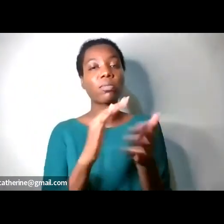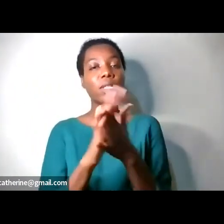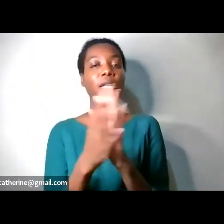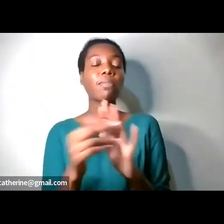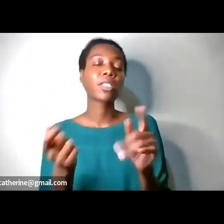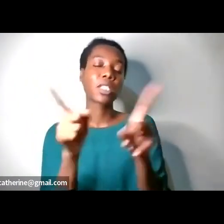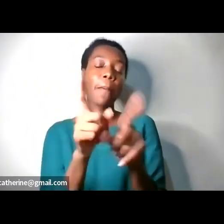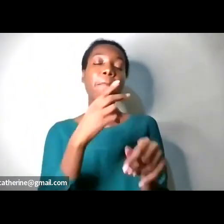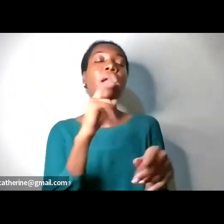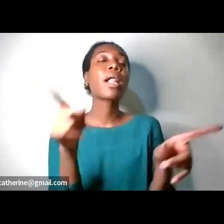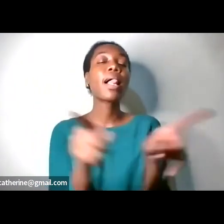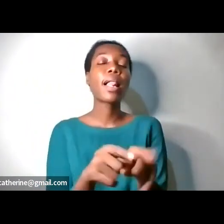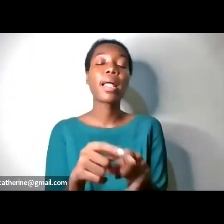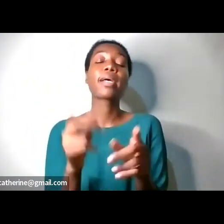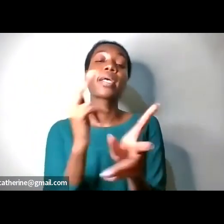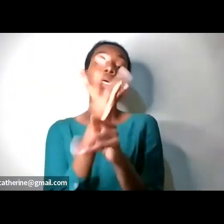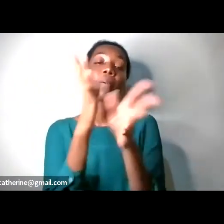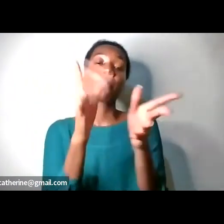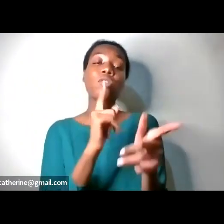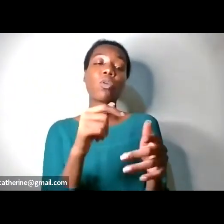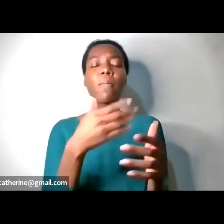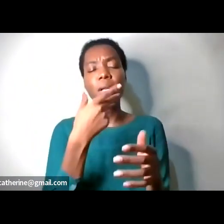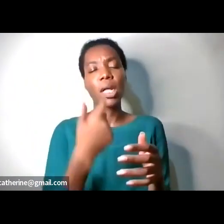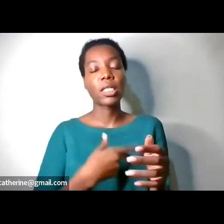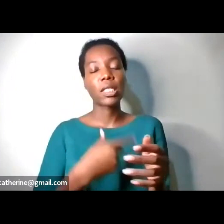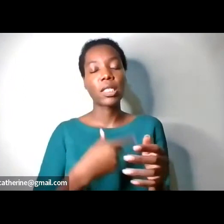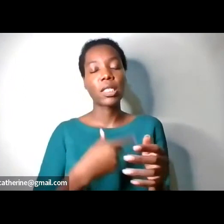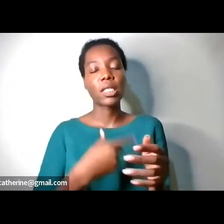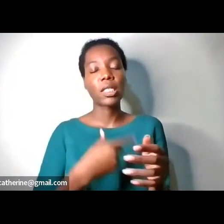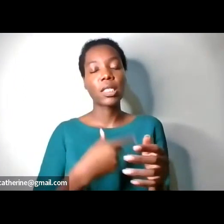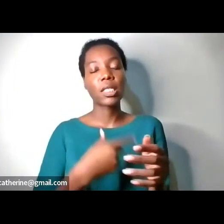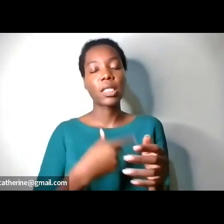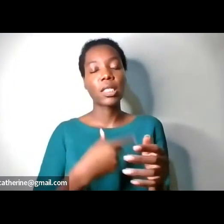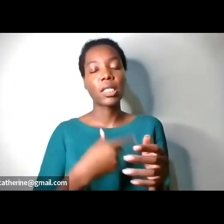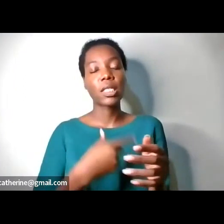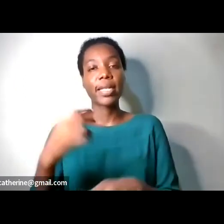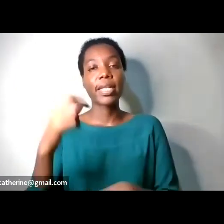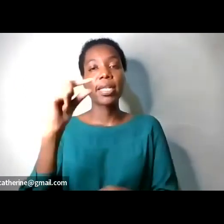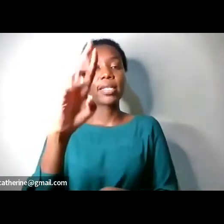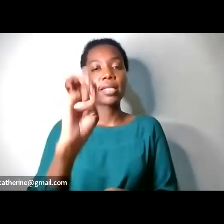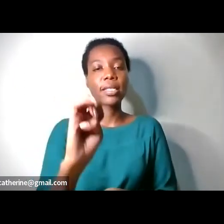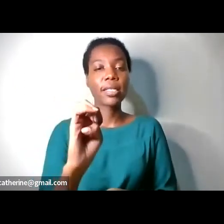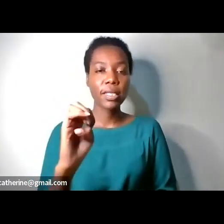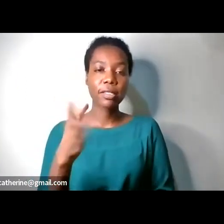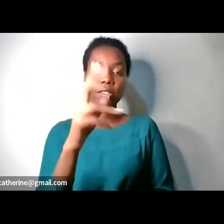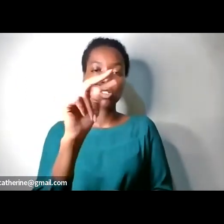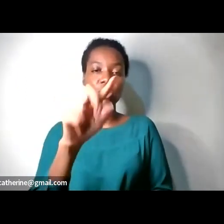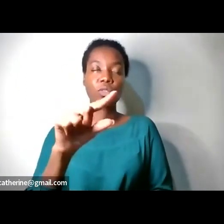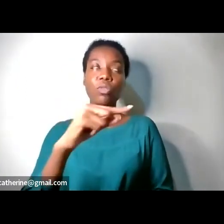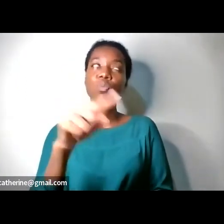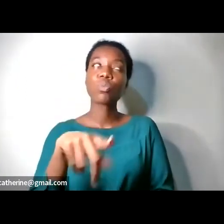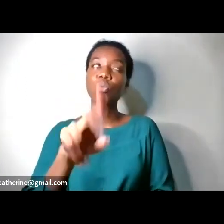keepers. So the more we understand, the better we are at our thing. So my name is Grace Nzula from Atara